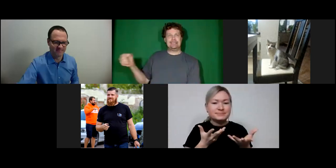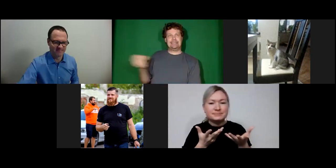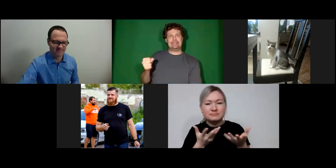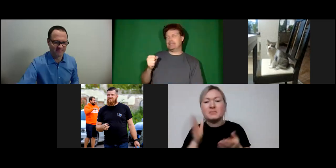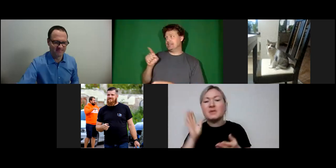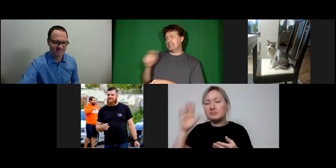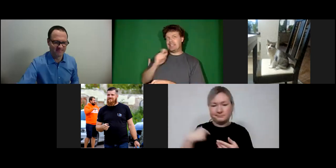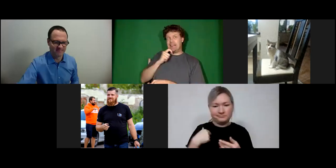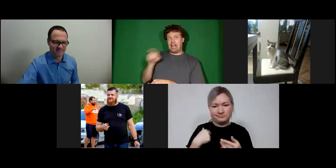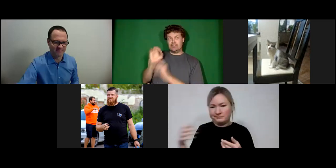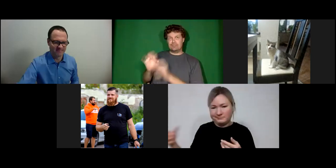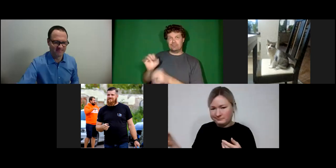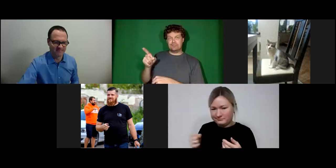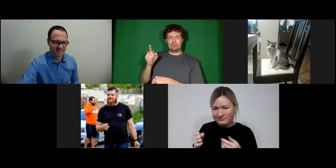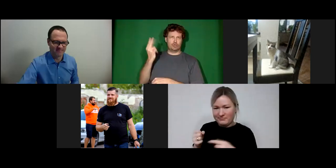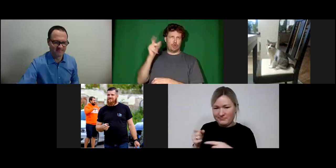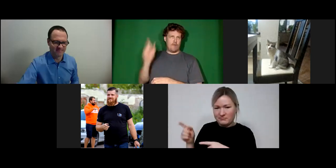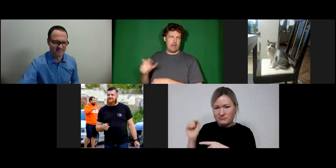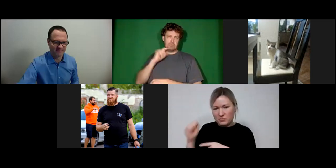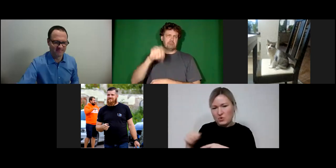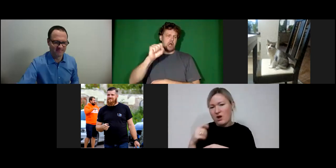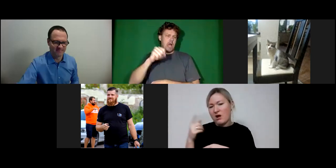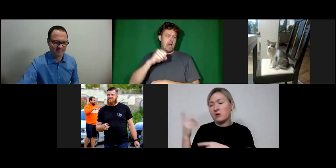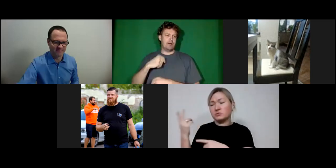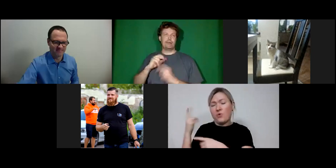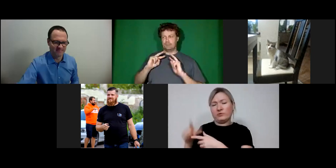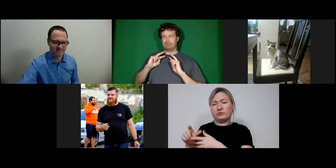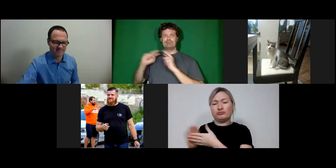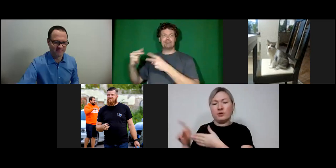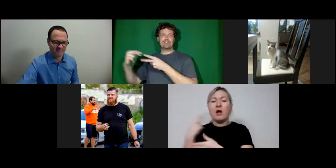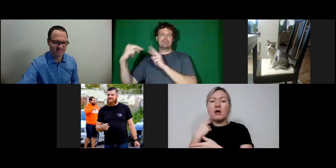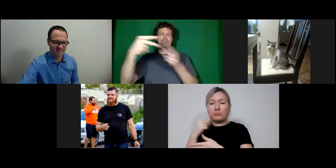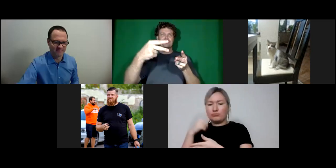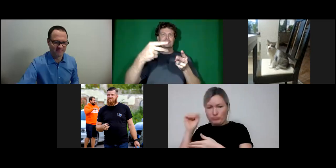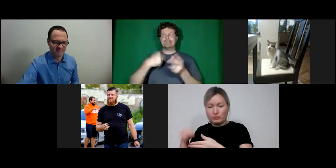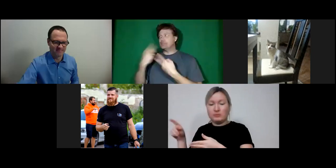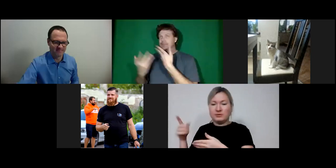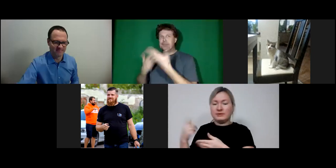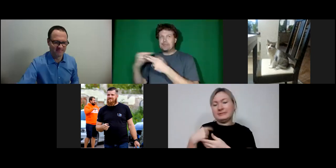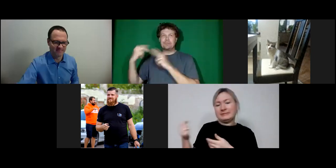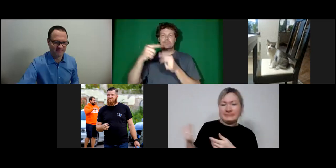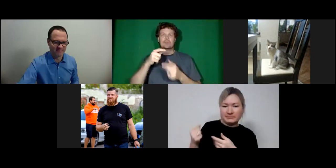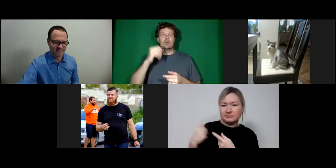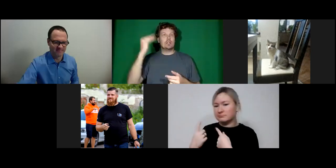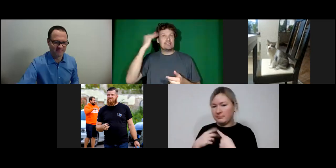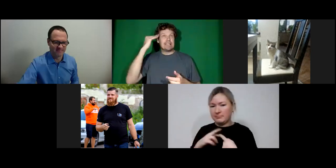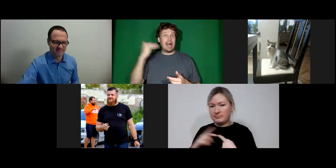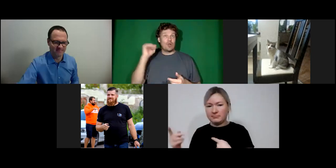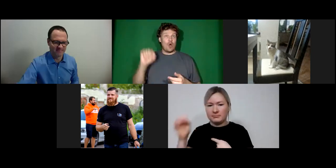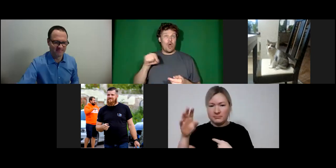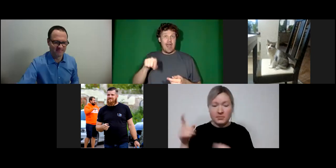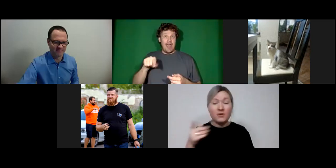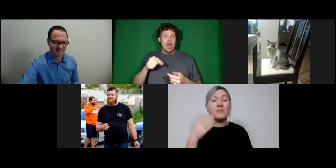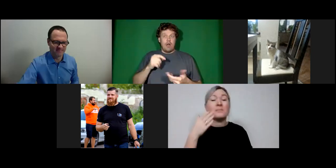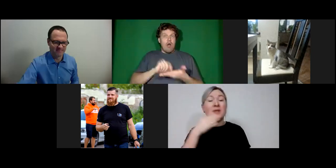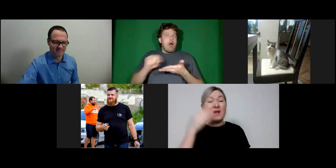and he wanted to interview me, and I asked a Slovenian person, I just grabbed the person next to me